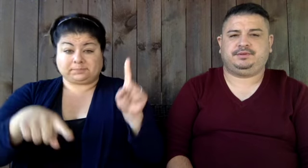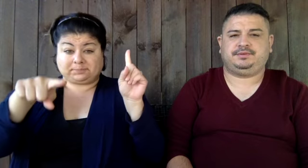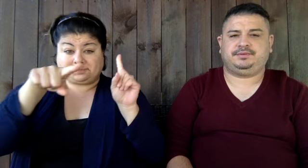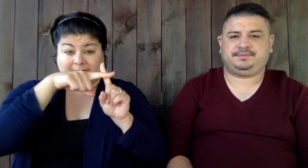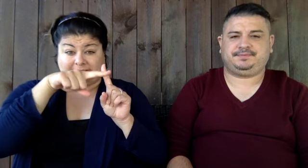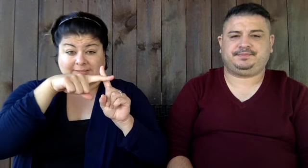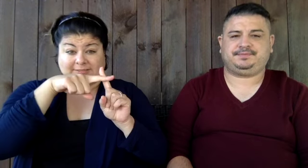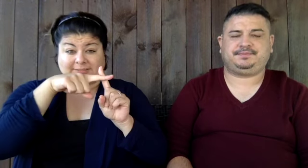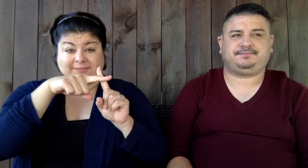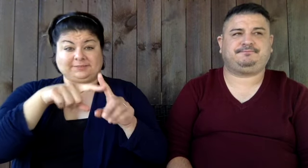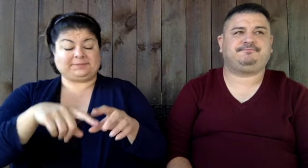Positive.